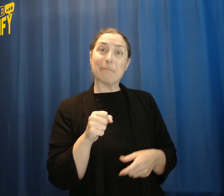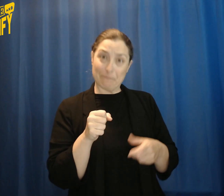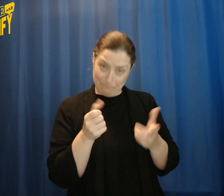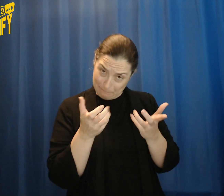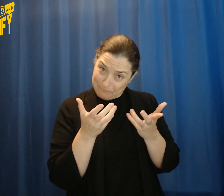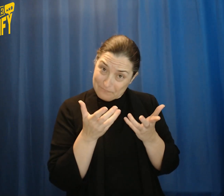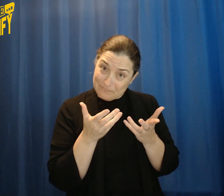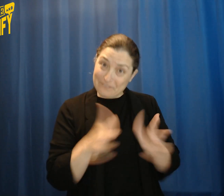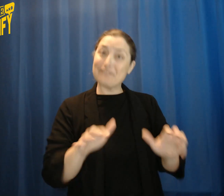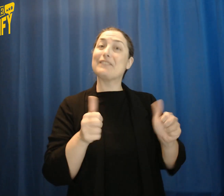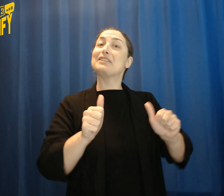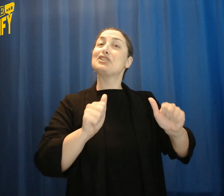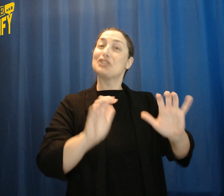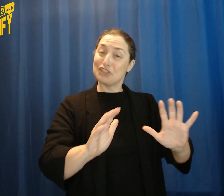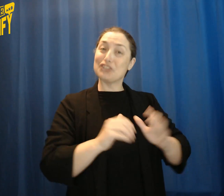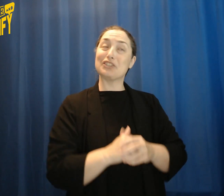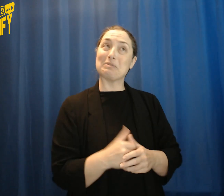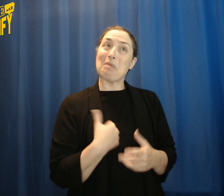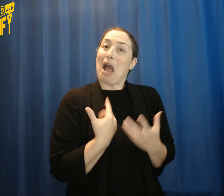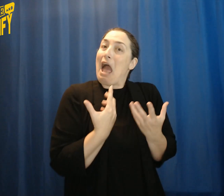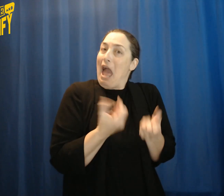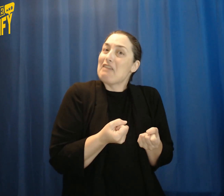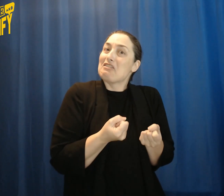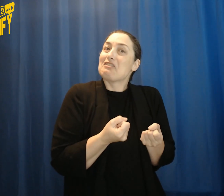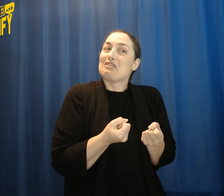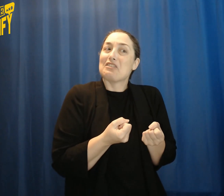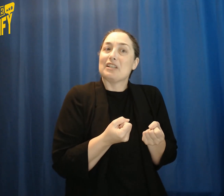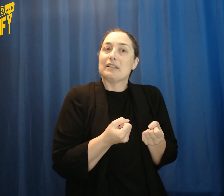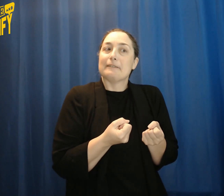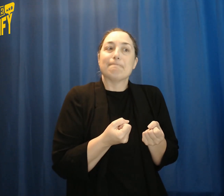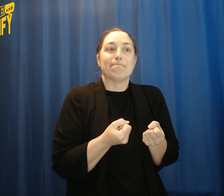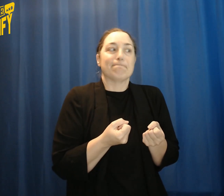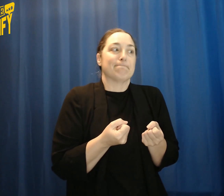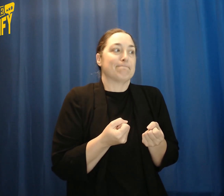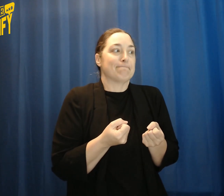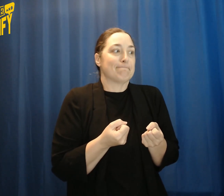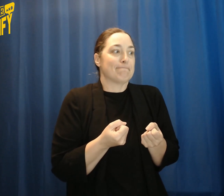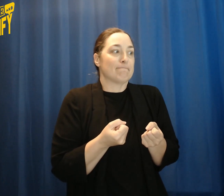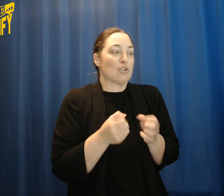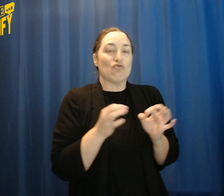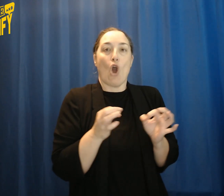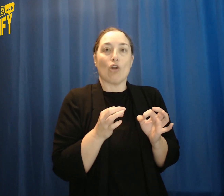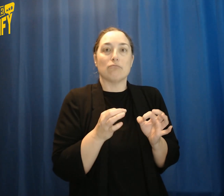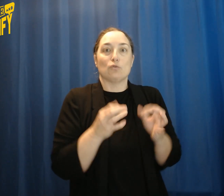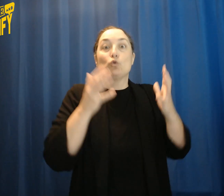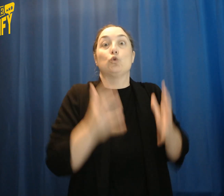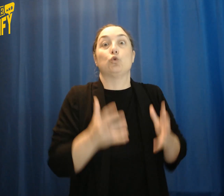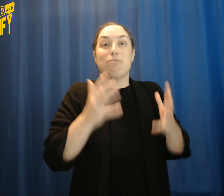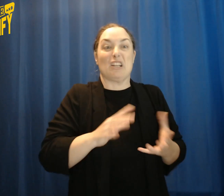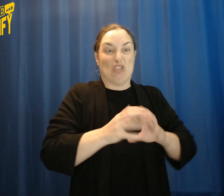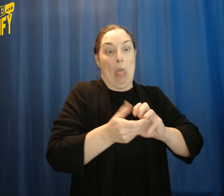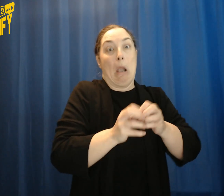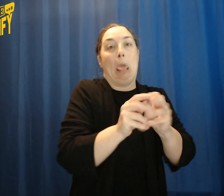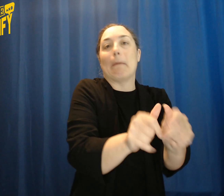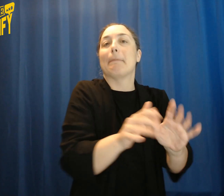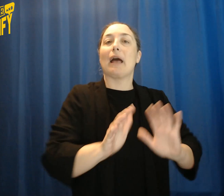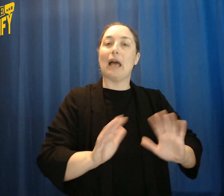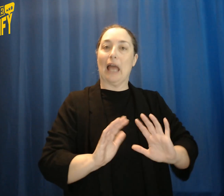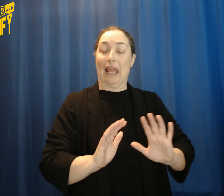knack of actually not going too far with most of the things I do, which is a very hard trait